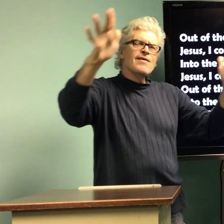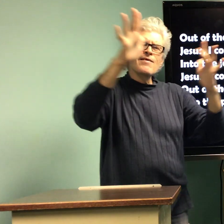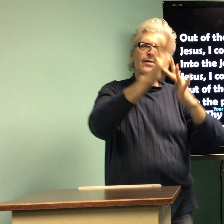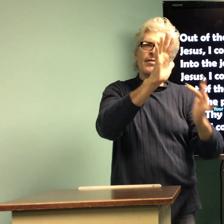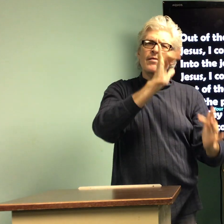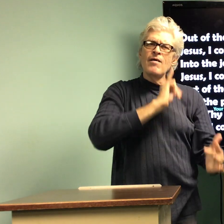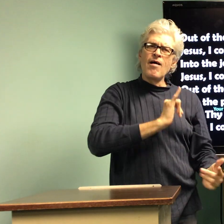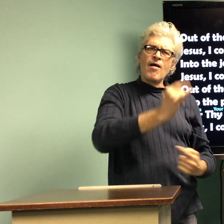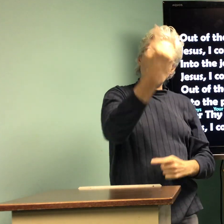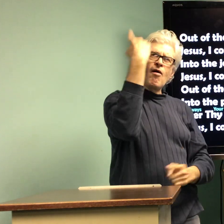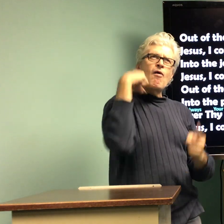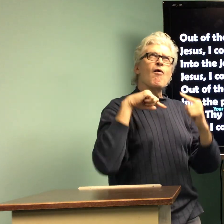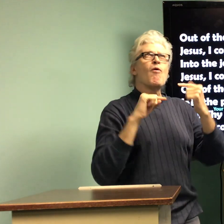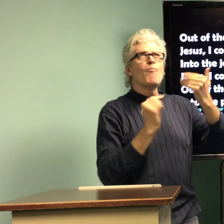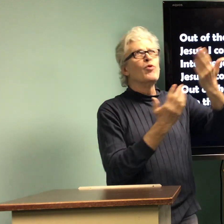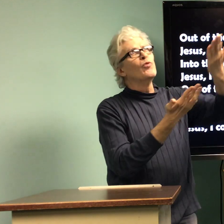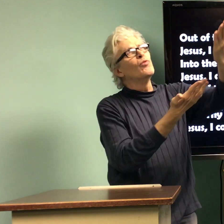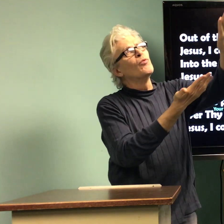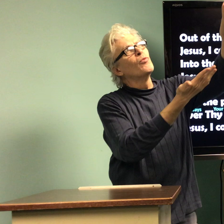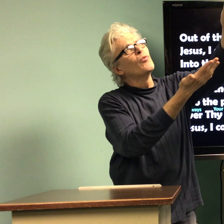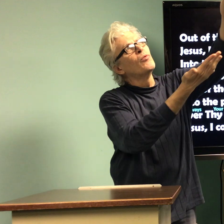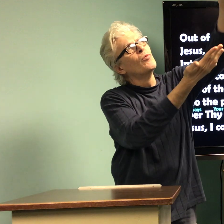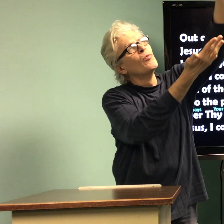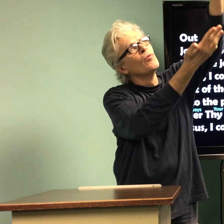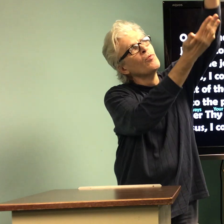Jesus, I come to thee.